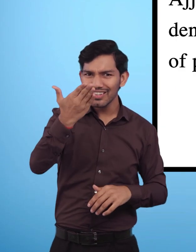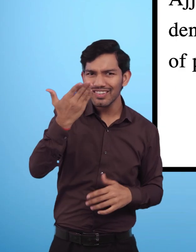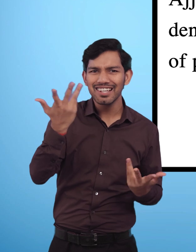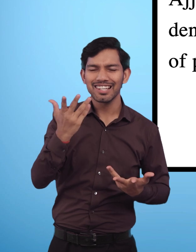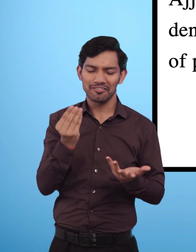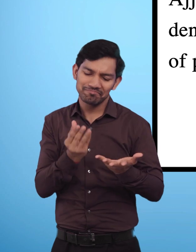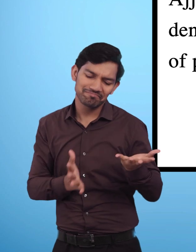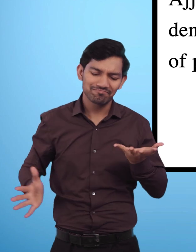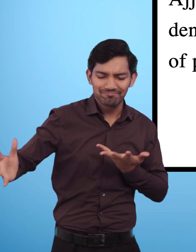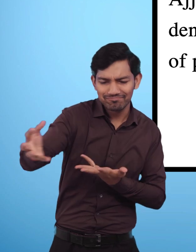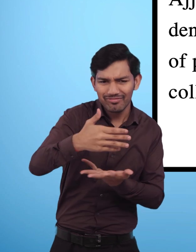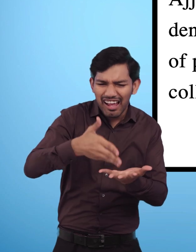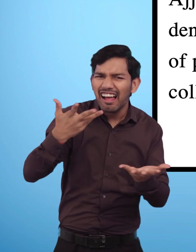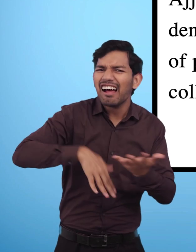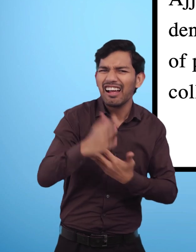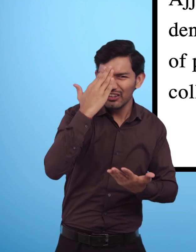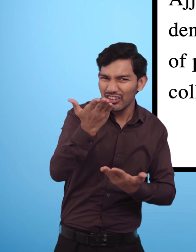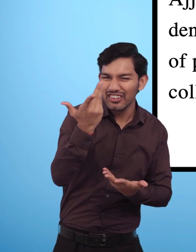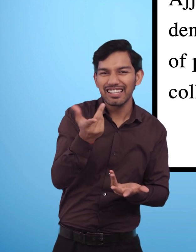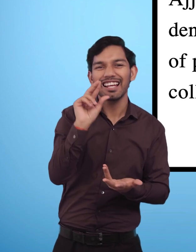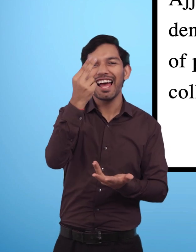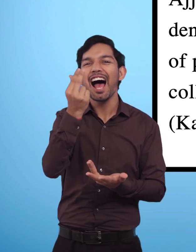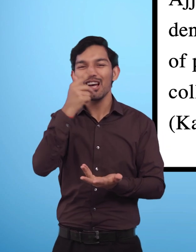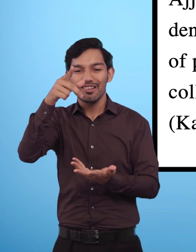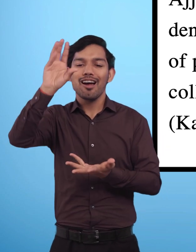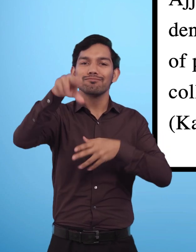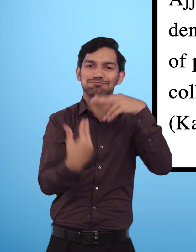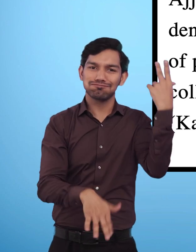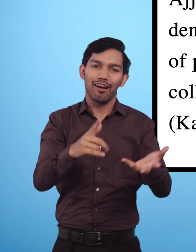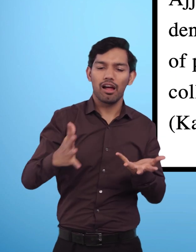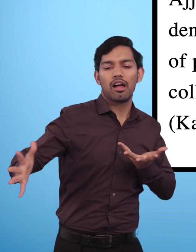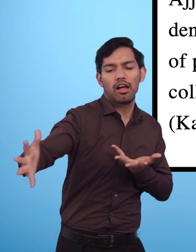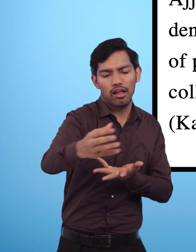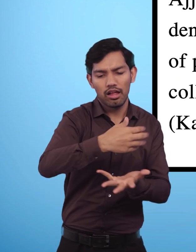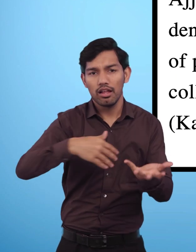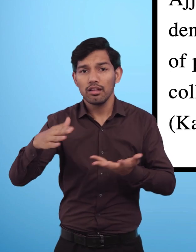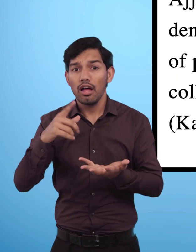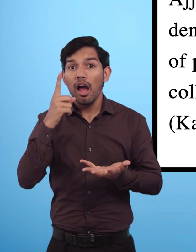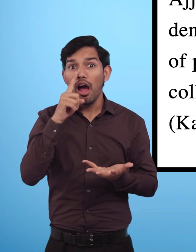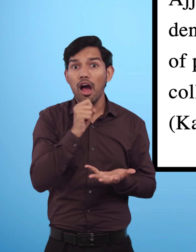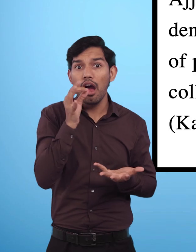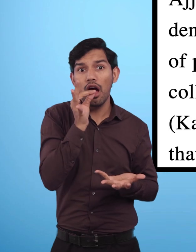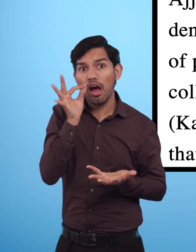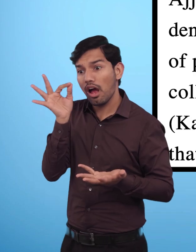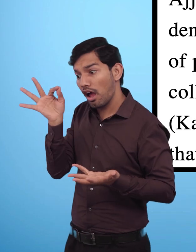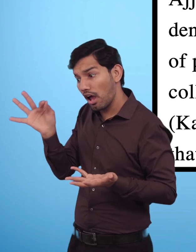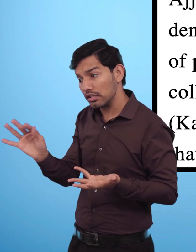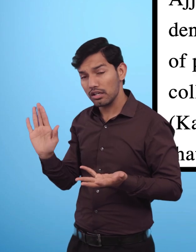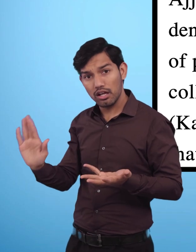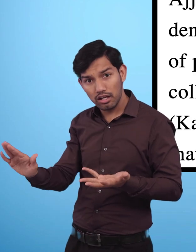On the way, they collect some nilkai, a Kannada term for Indian gooseberries that have fallen on the